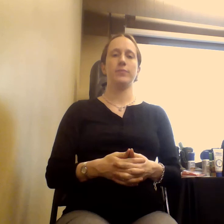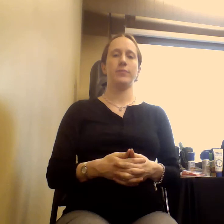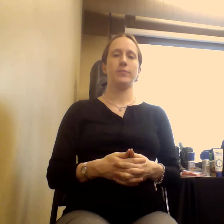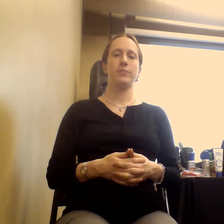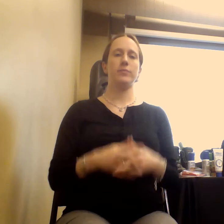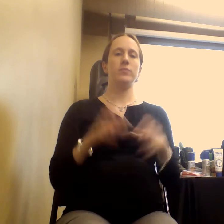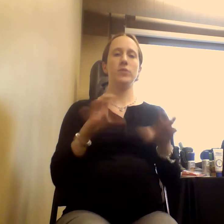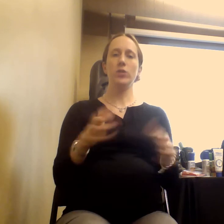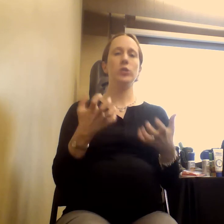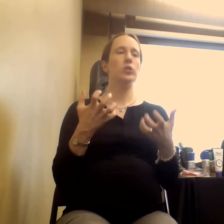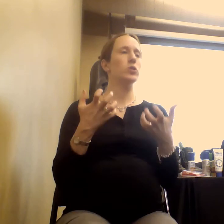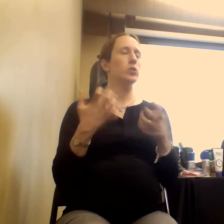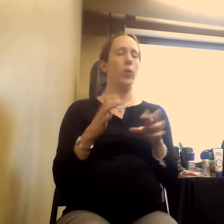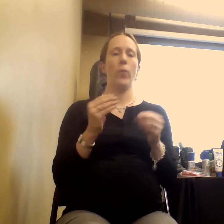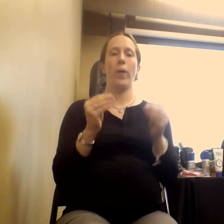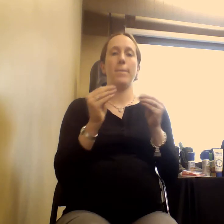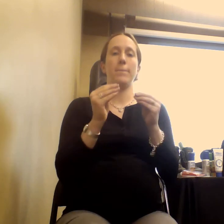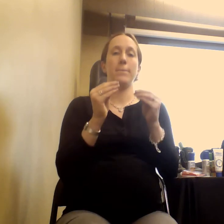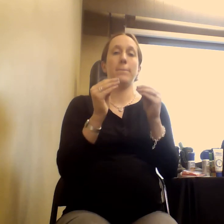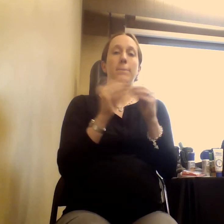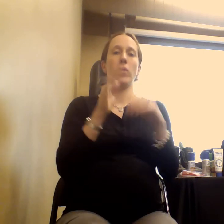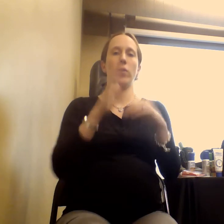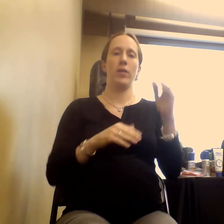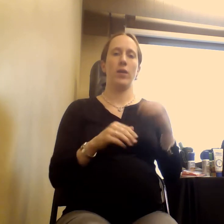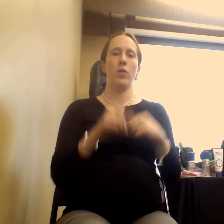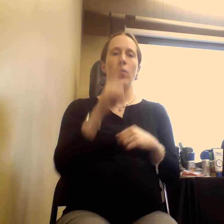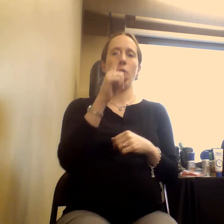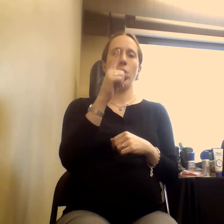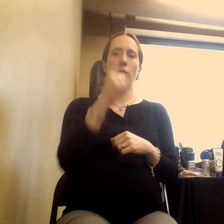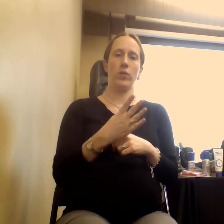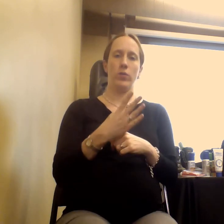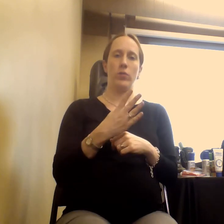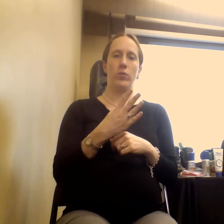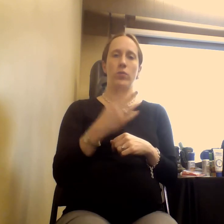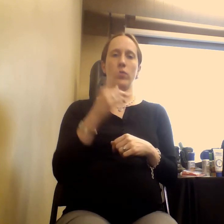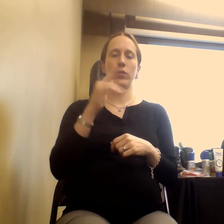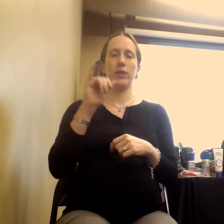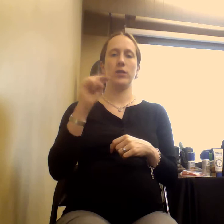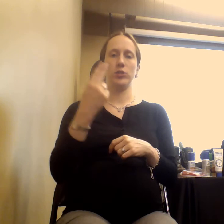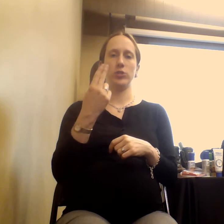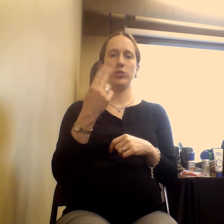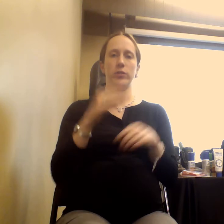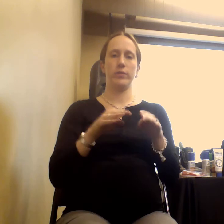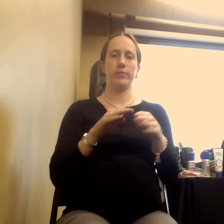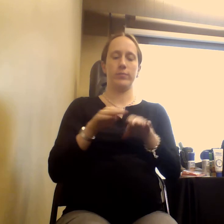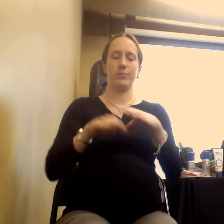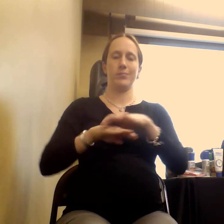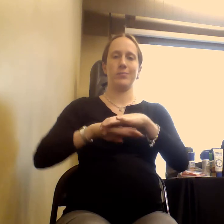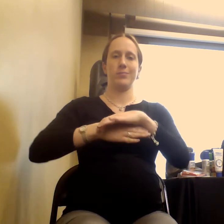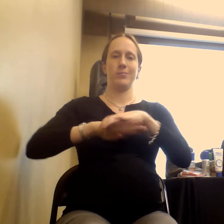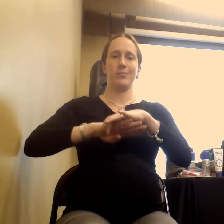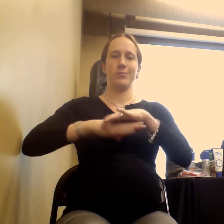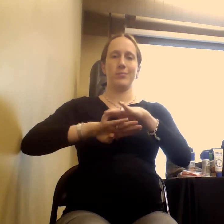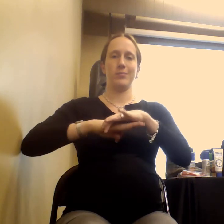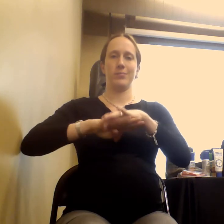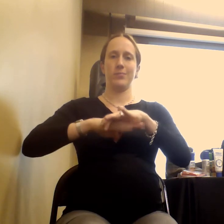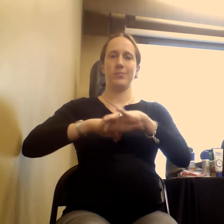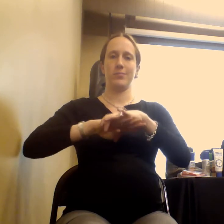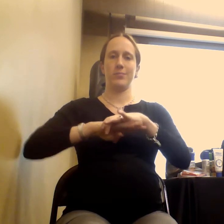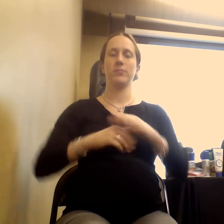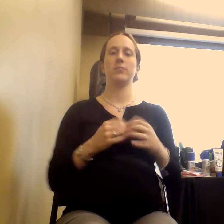inch is the technical term of slippage. I say there should be no slippage, okay? But if there is a tiny amount, there's